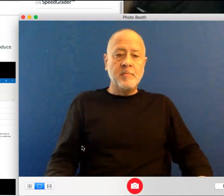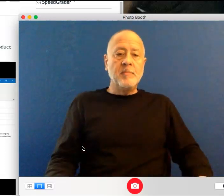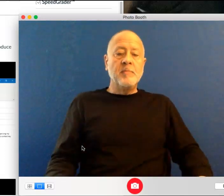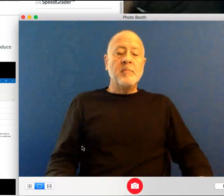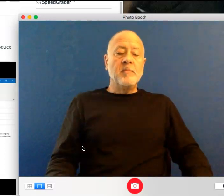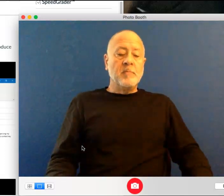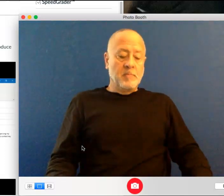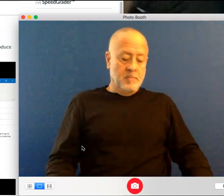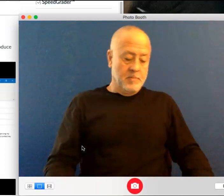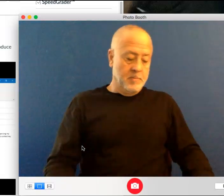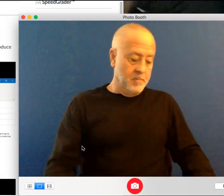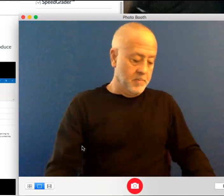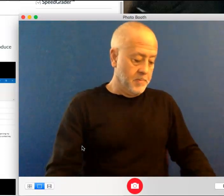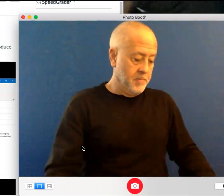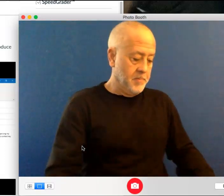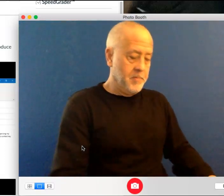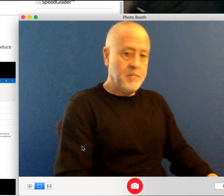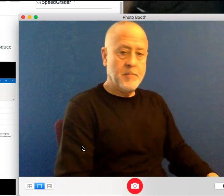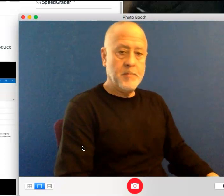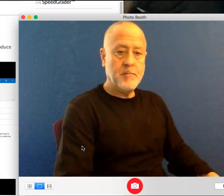make sure that these are capitalized.